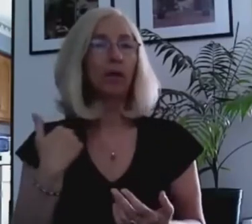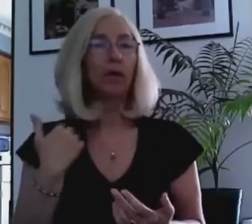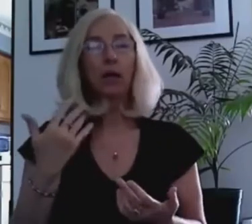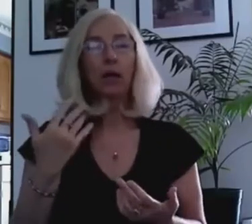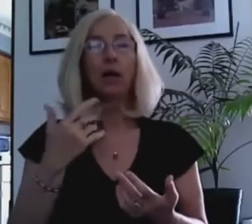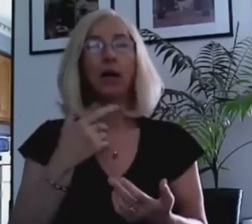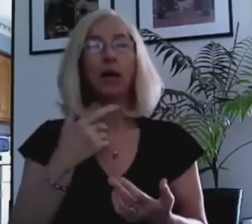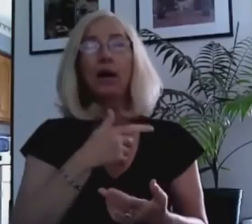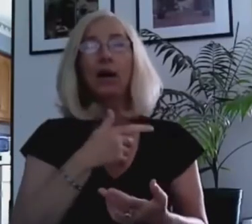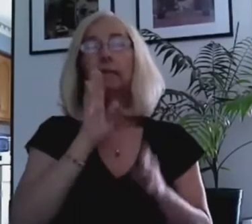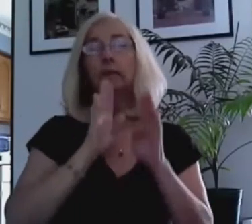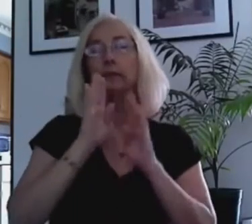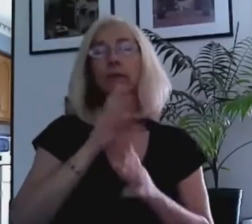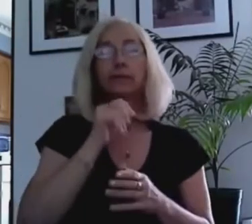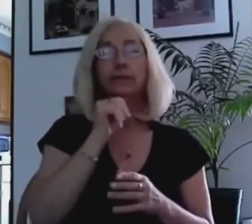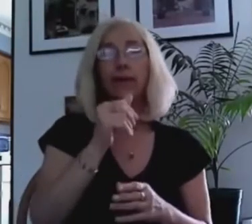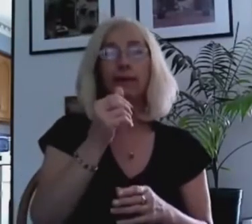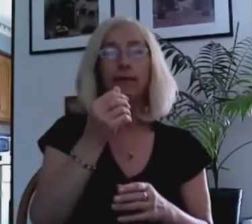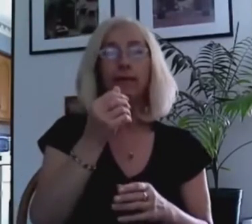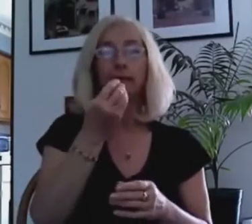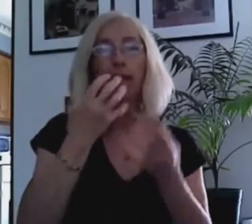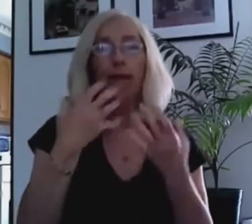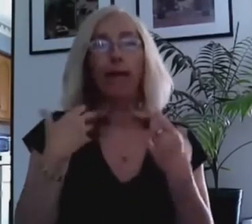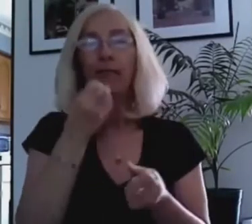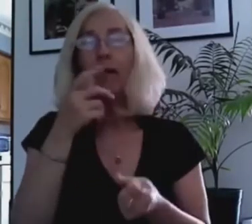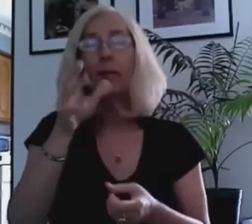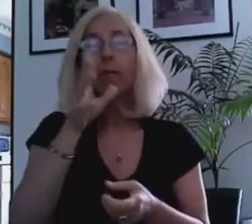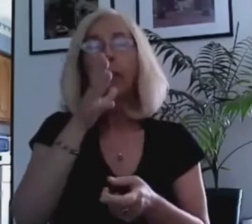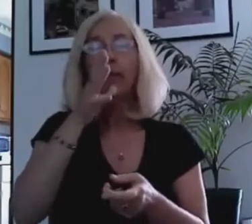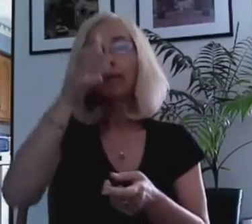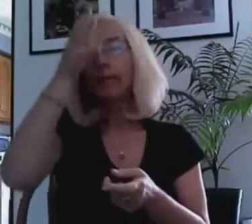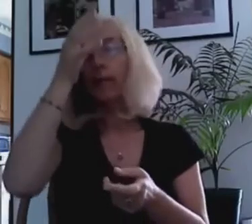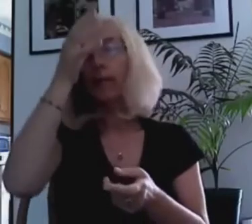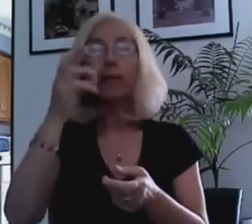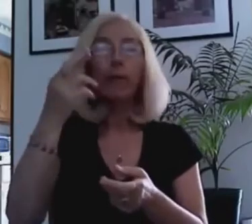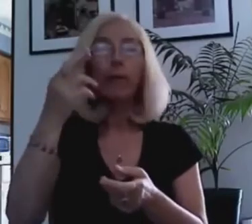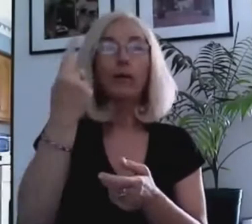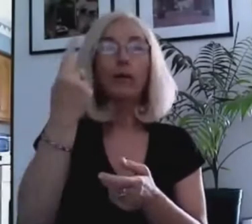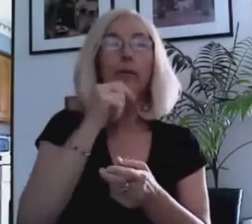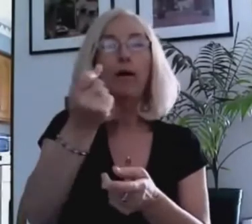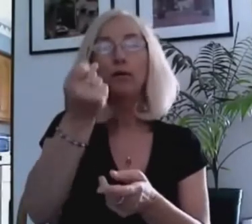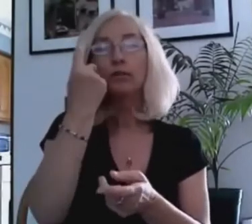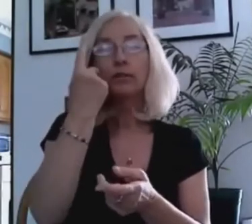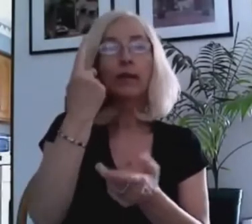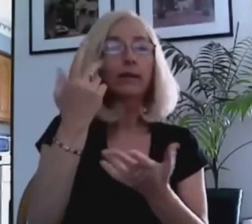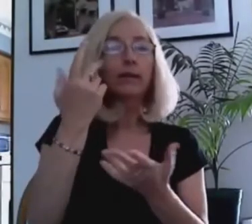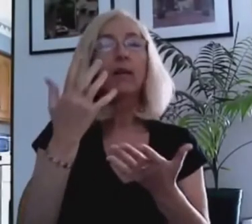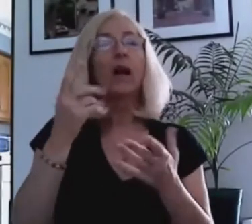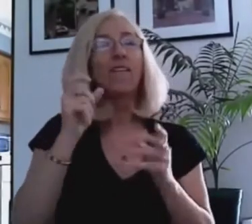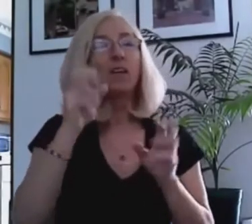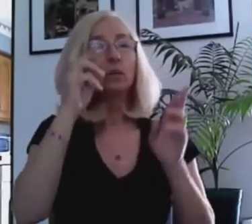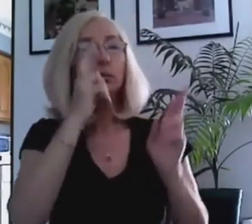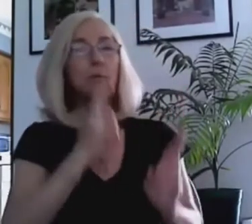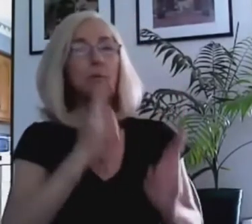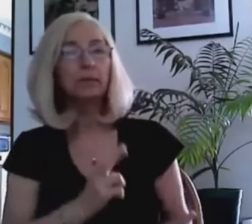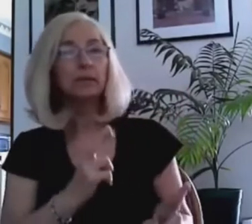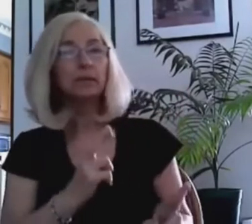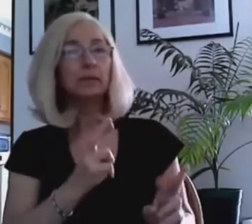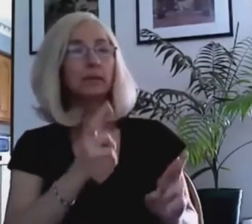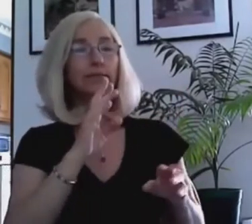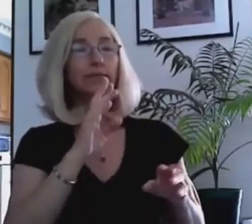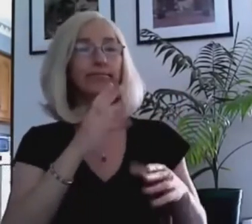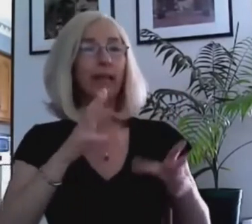or when you just find something new and enjoyable to eat. And I'm the only one of my family members who is a vegetarian, so